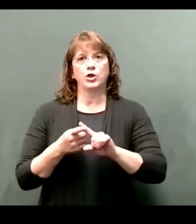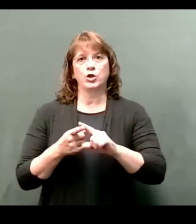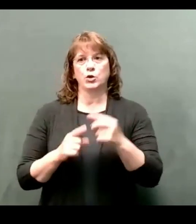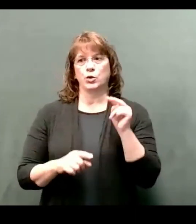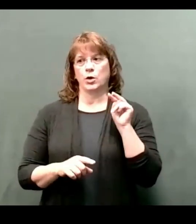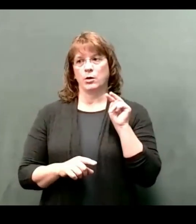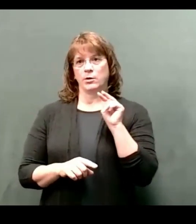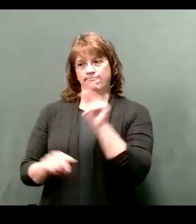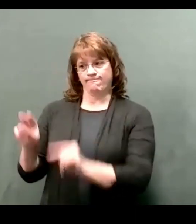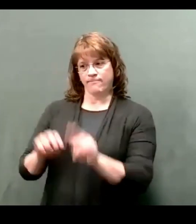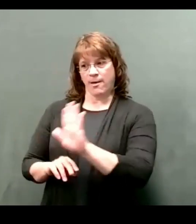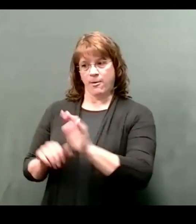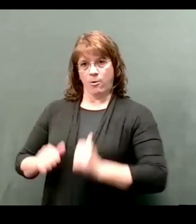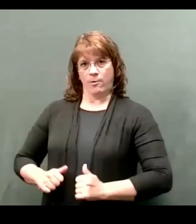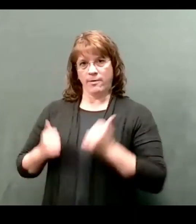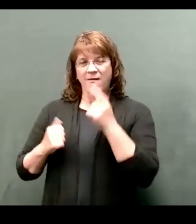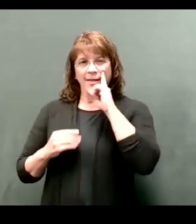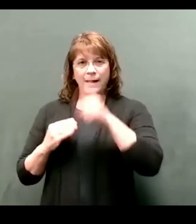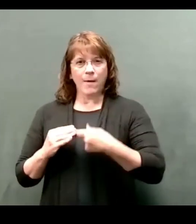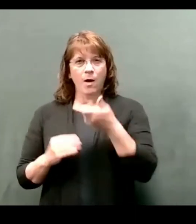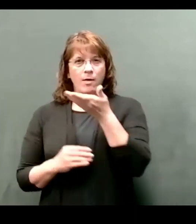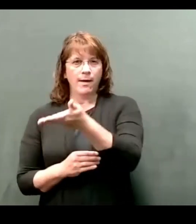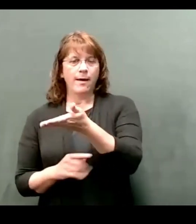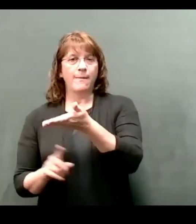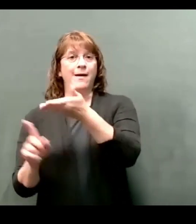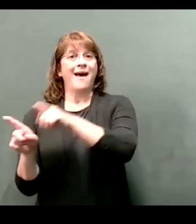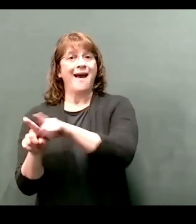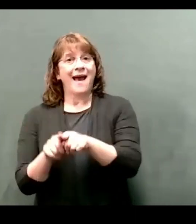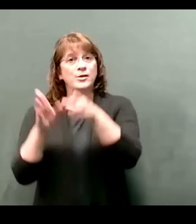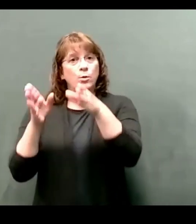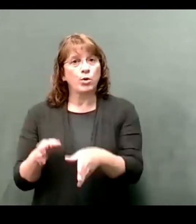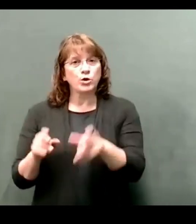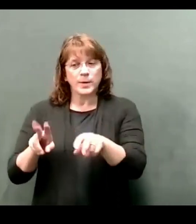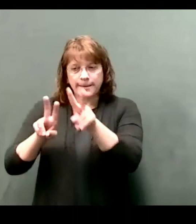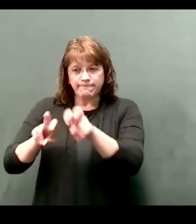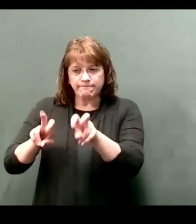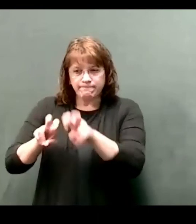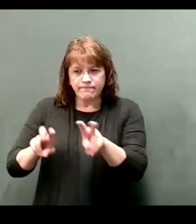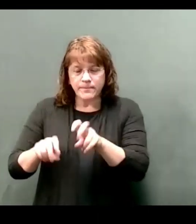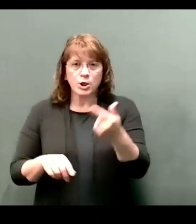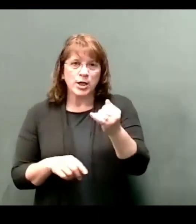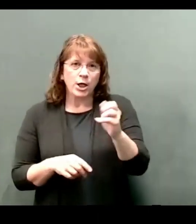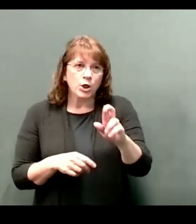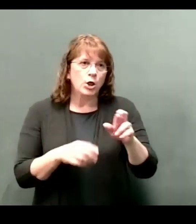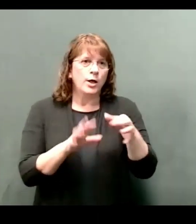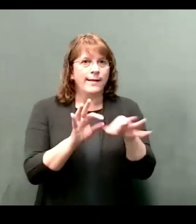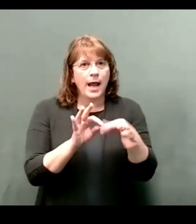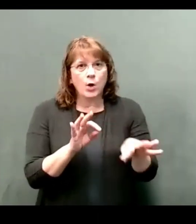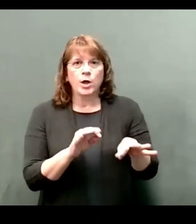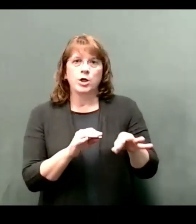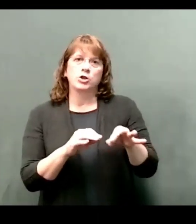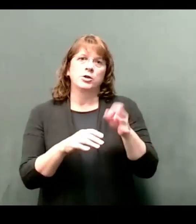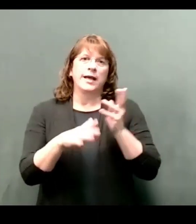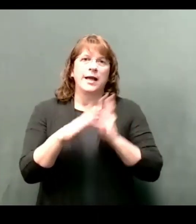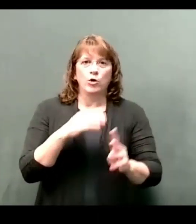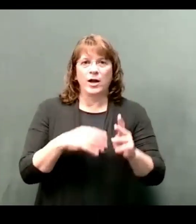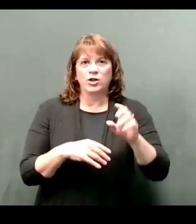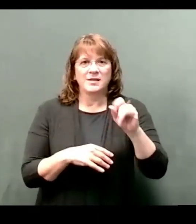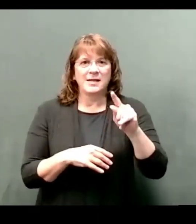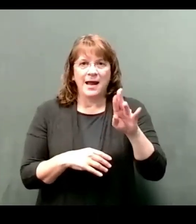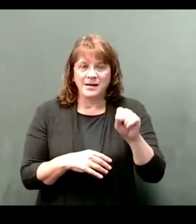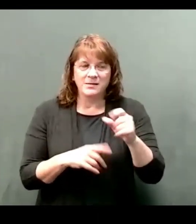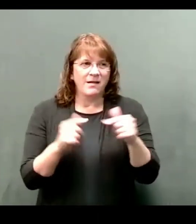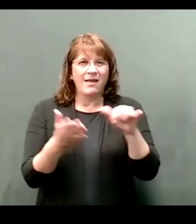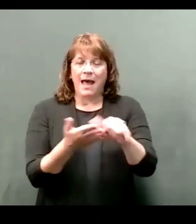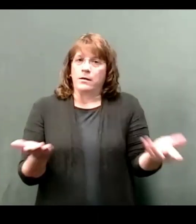look at someone's life and think about them as a person who we can break down into gender, language, immigration status, all these pieces that we